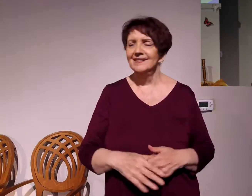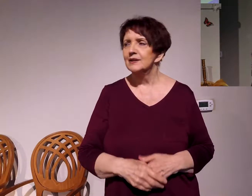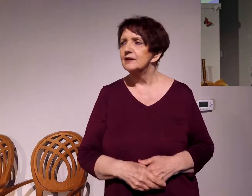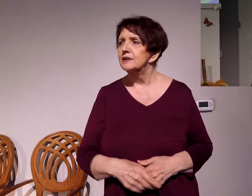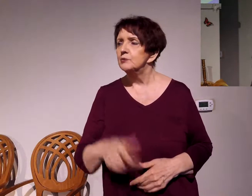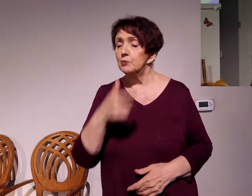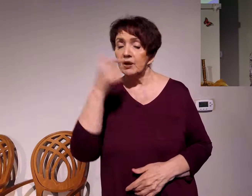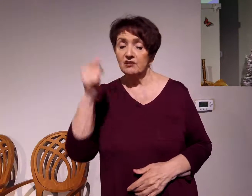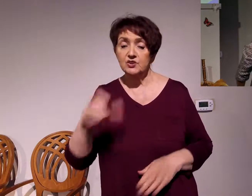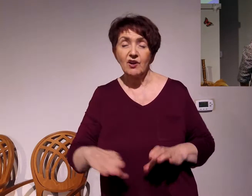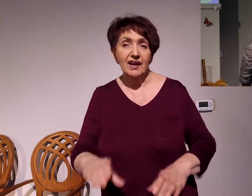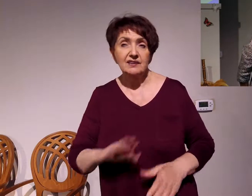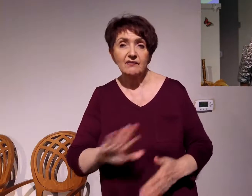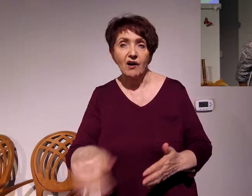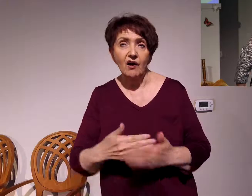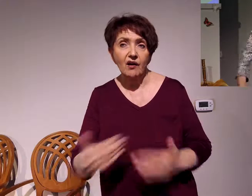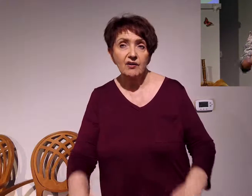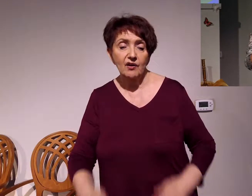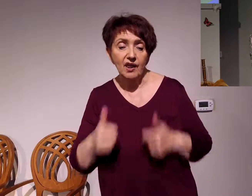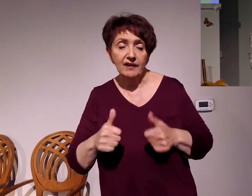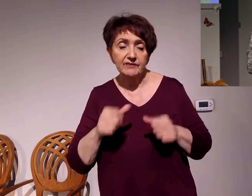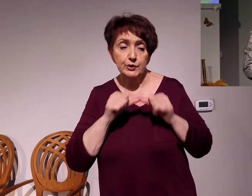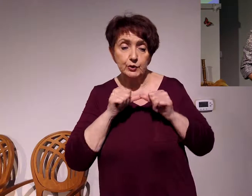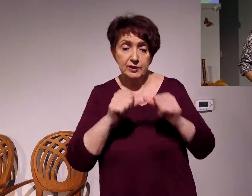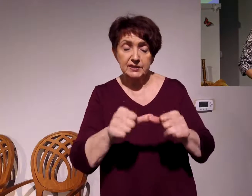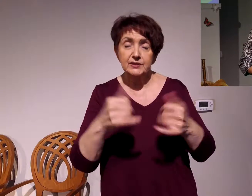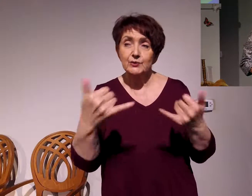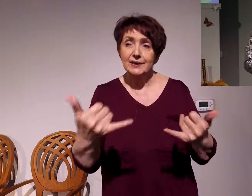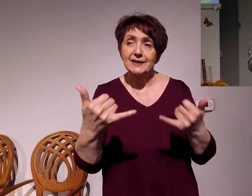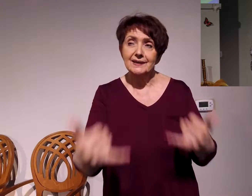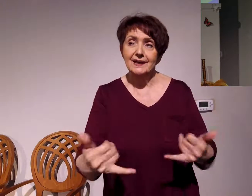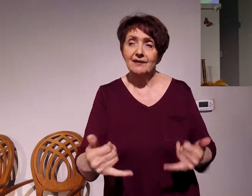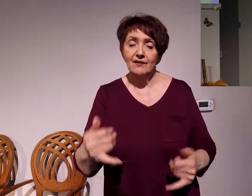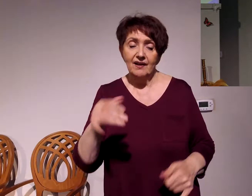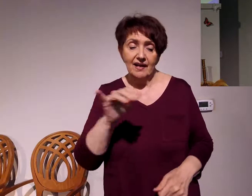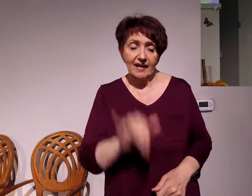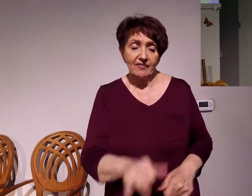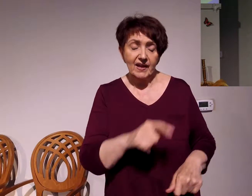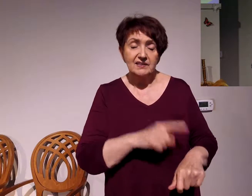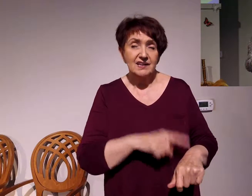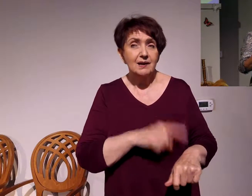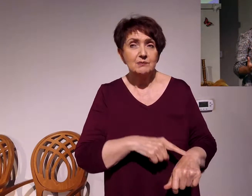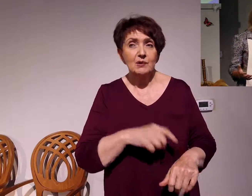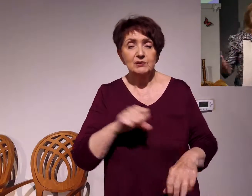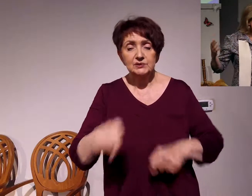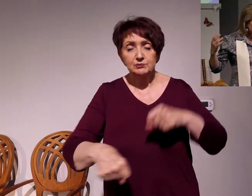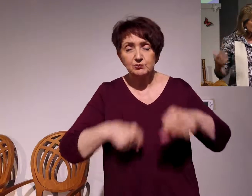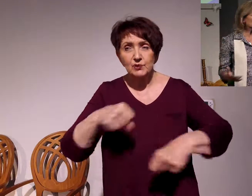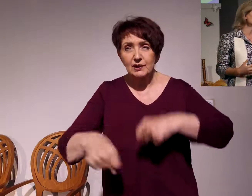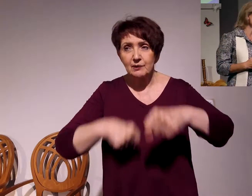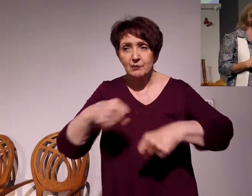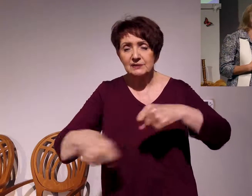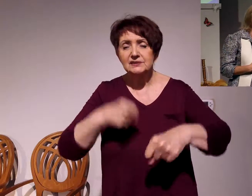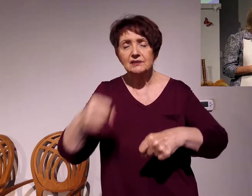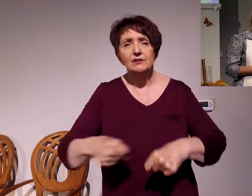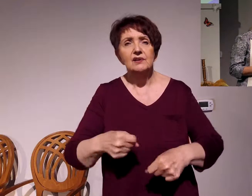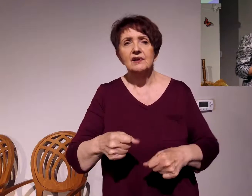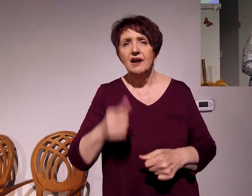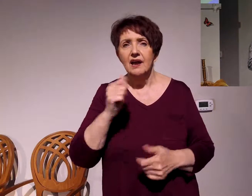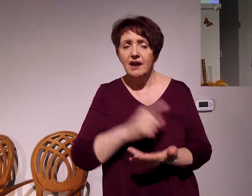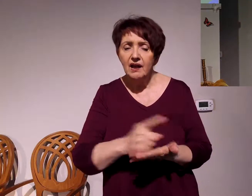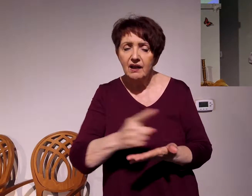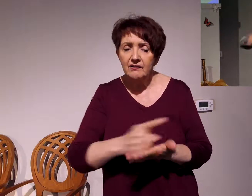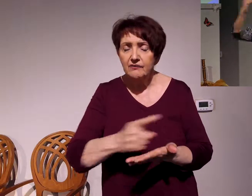But she said, because you've been active all your life and you're continuing to be active, because at the time I was cycling hundreds and hundreds of miles a